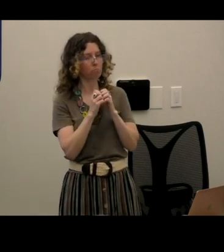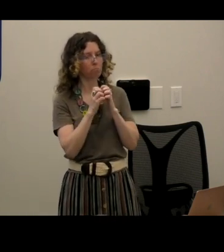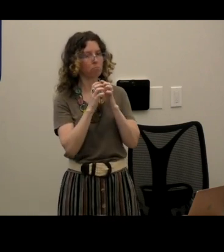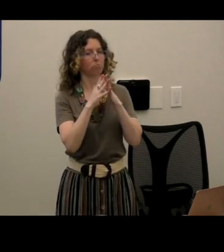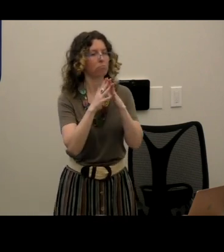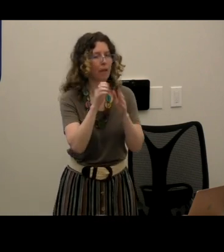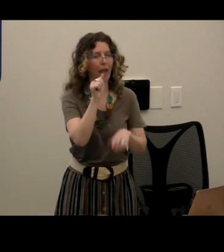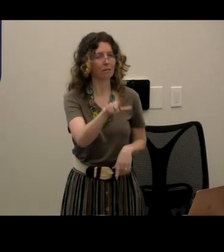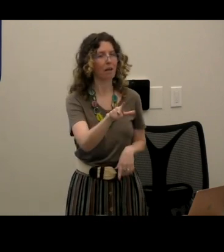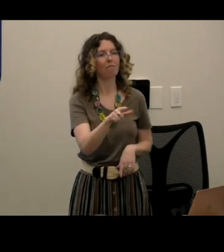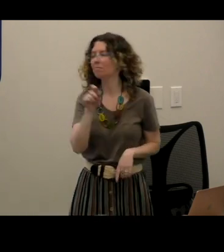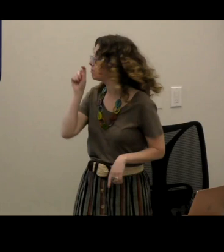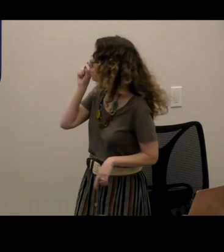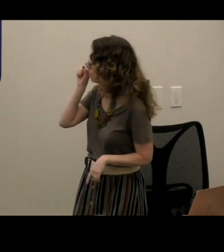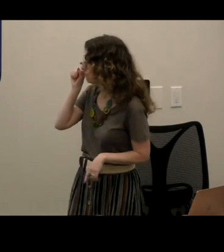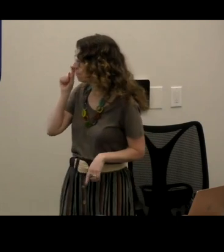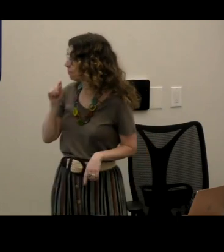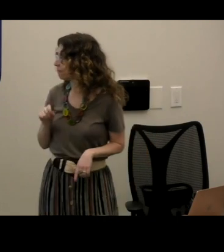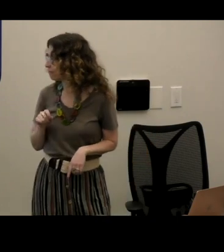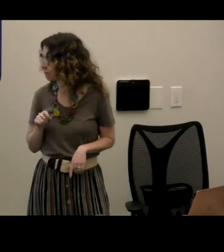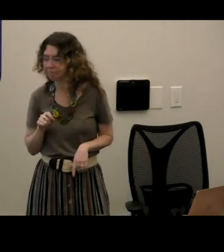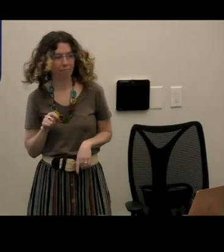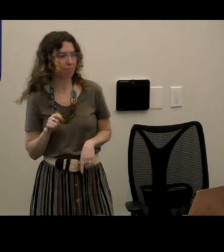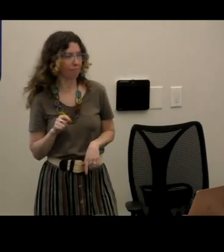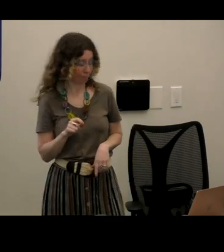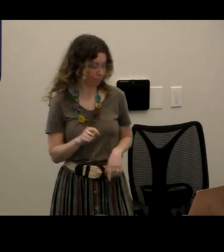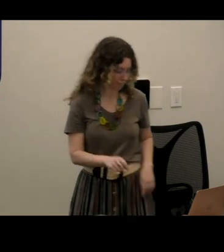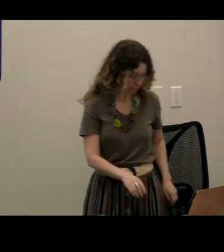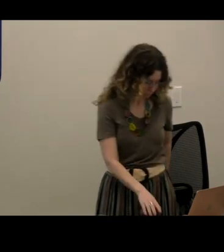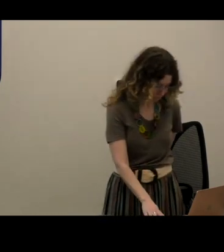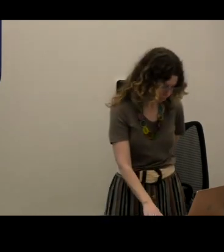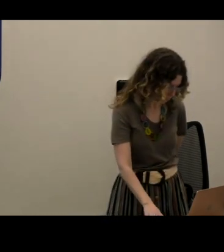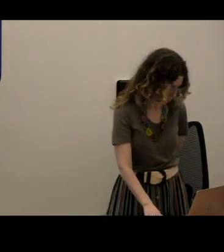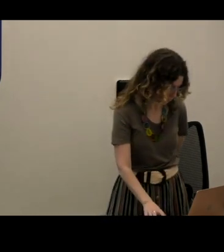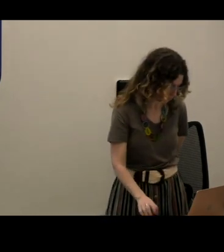home signs, the Martha's Vineyard, and the French language, kind of emerged to become ASL.